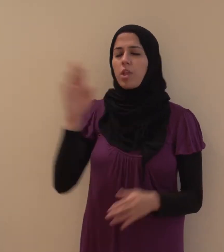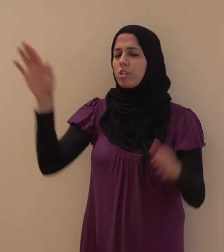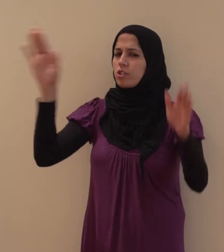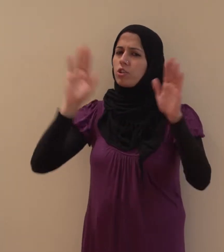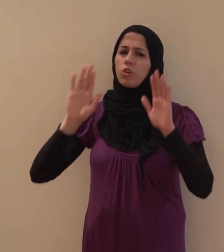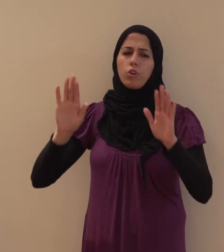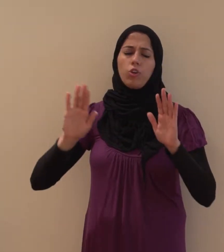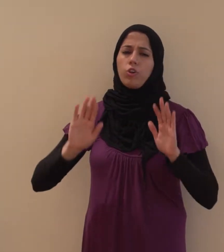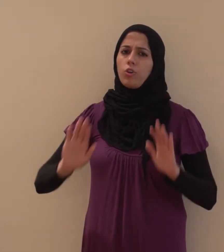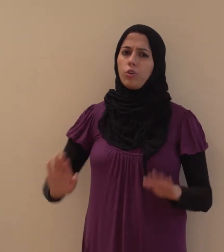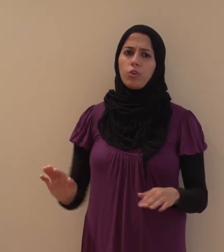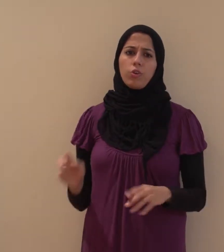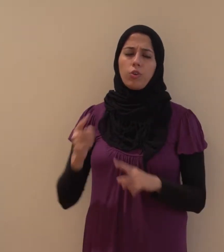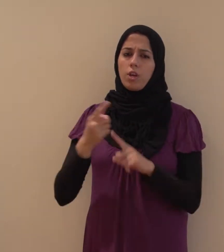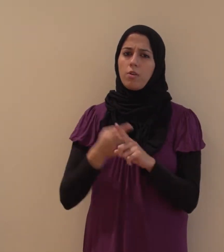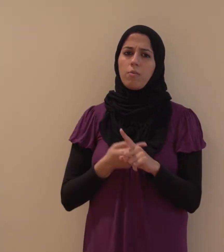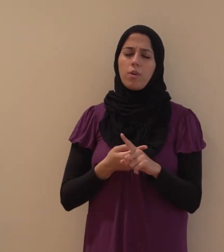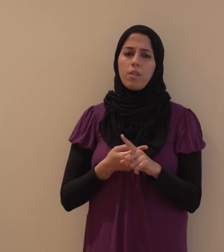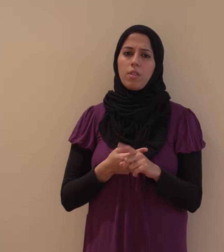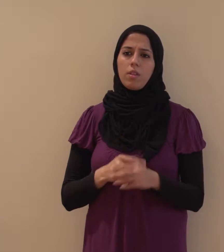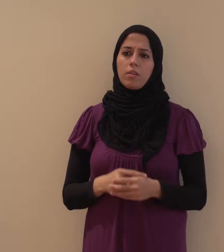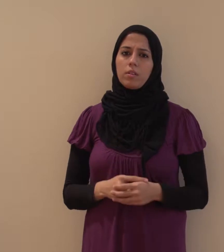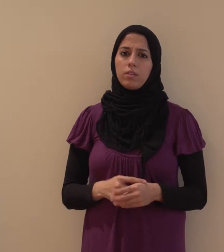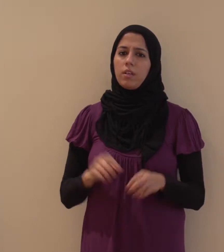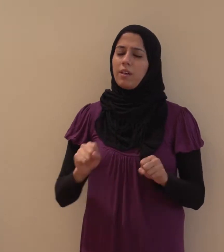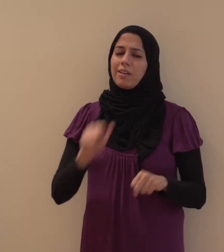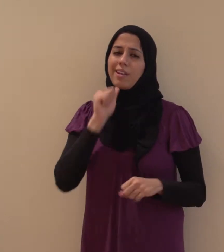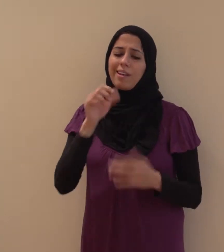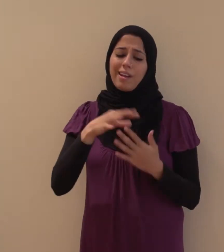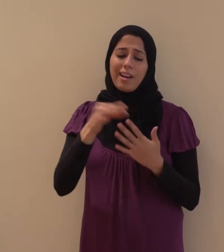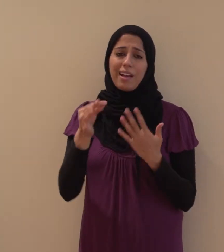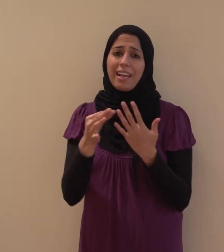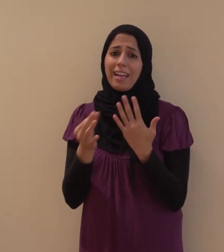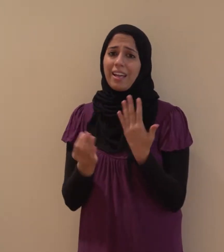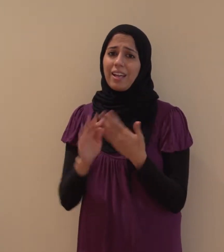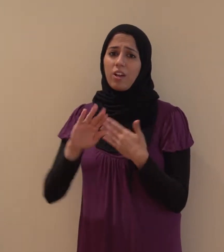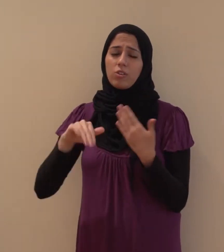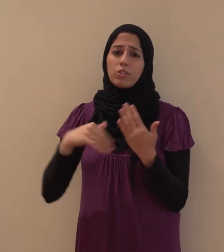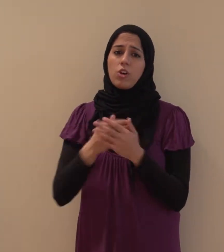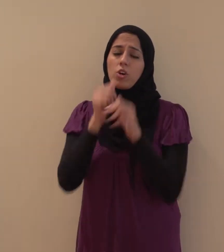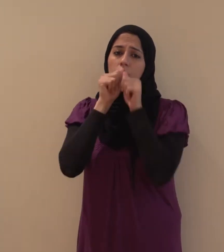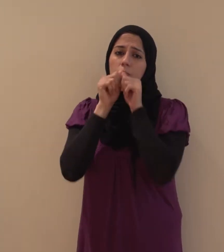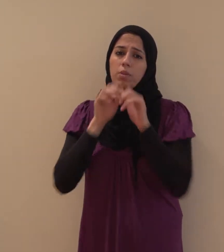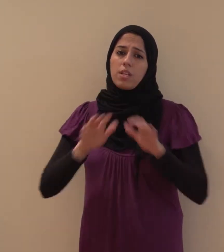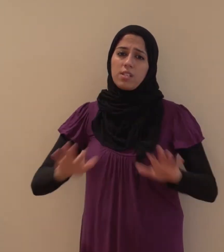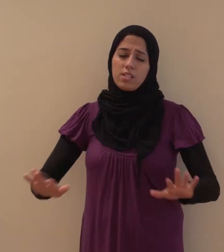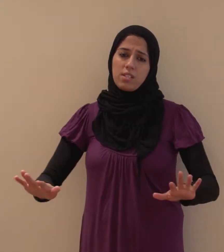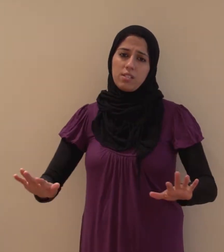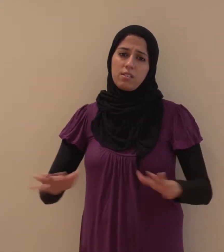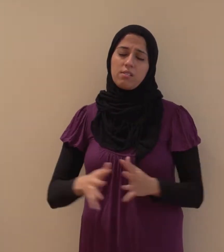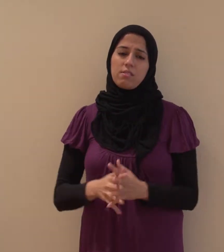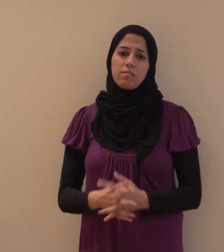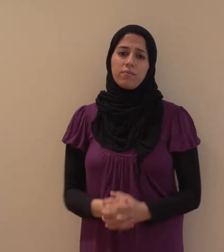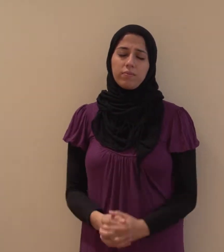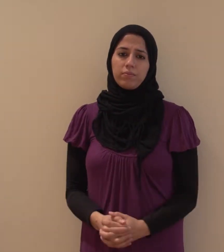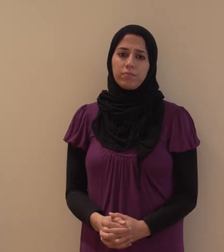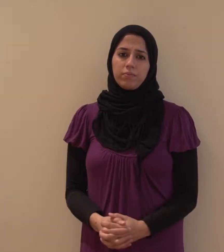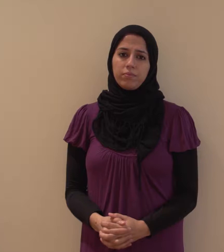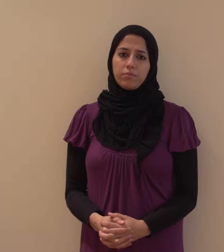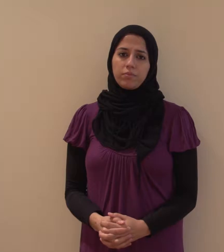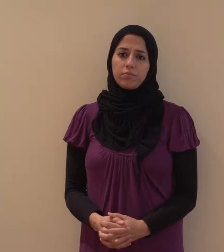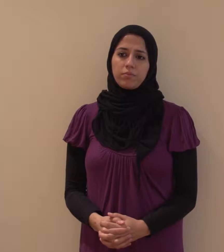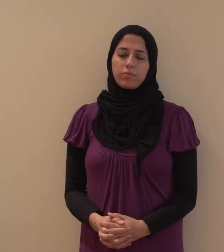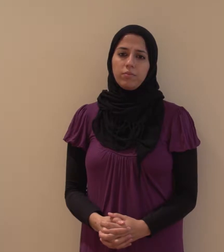counted. It is a season which is rich with gains for those people who partake in good